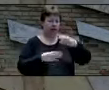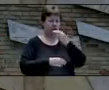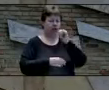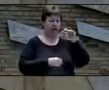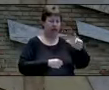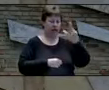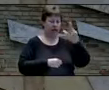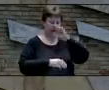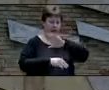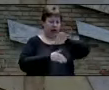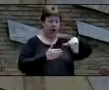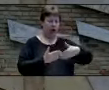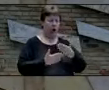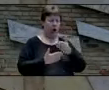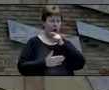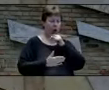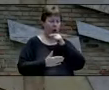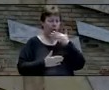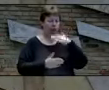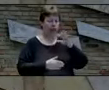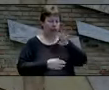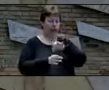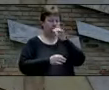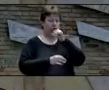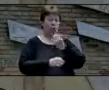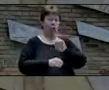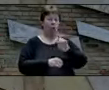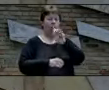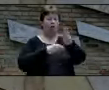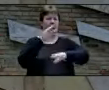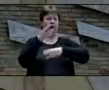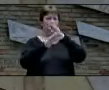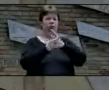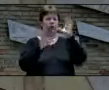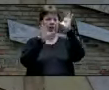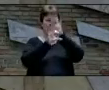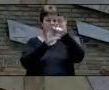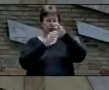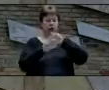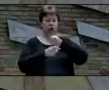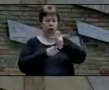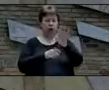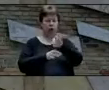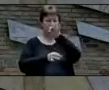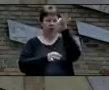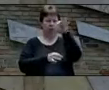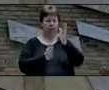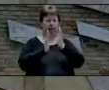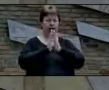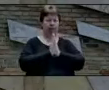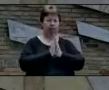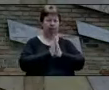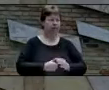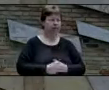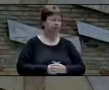thrust into hell Satan and all the evil spirits roam the world, seeking the ruin of